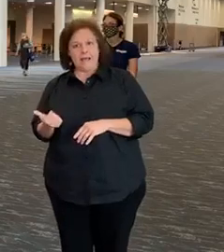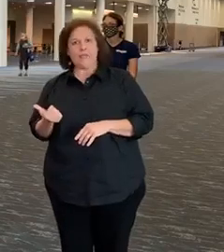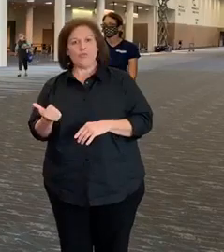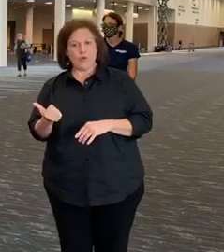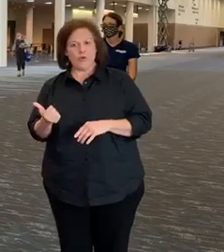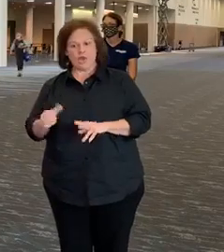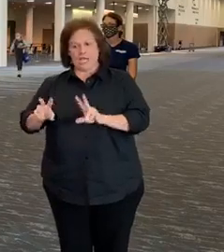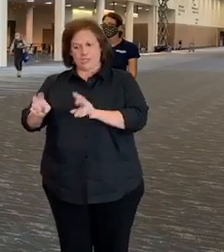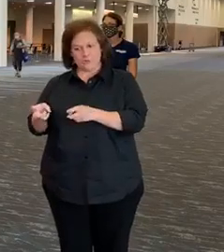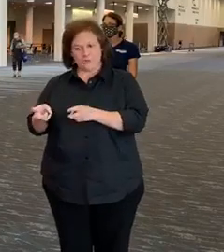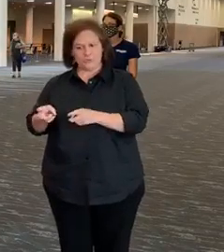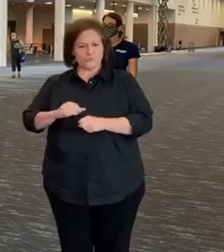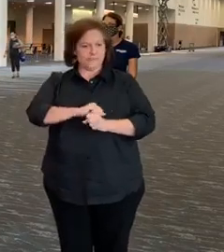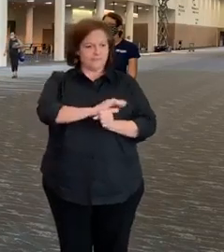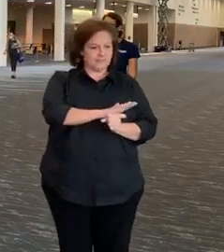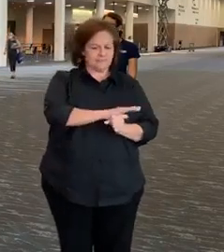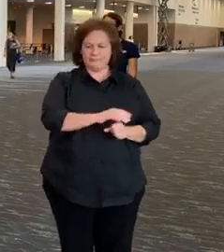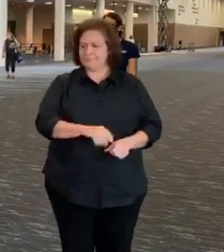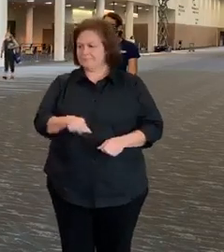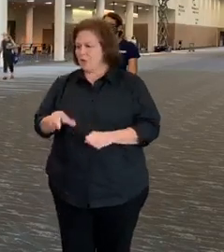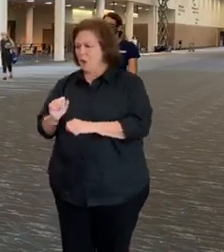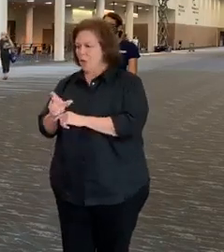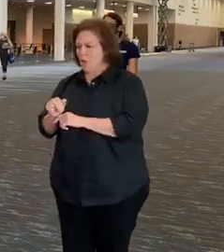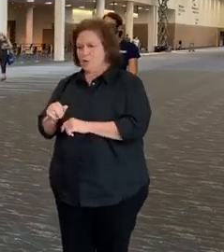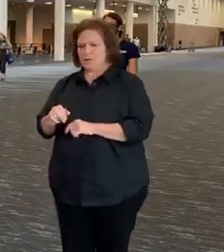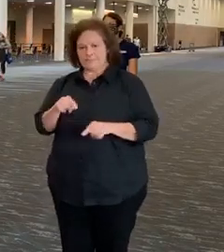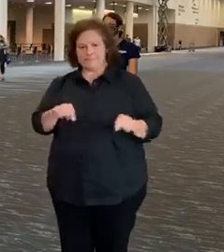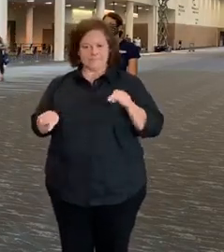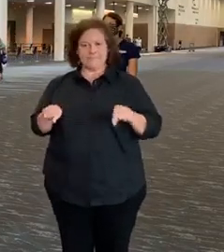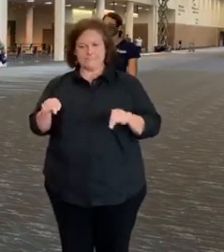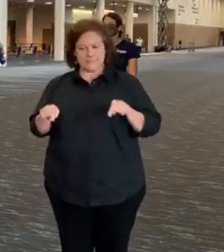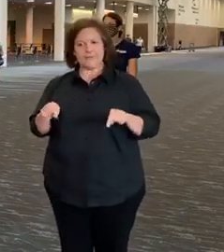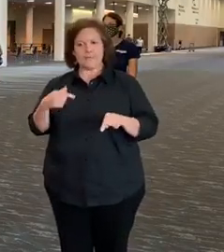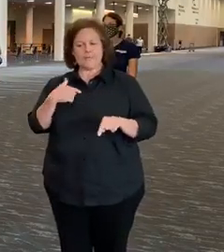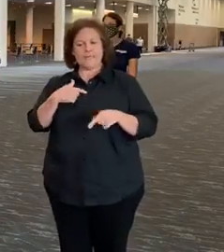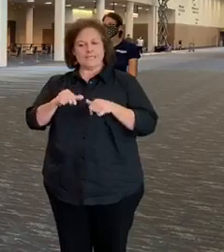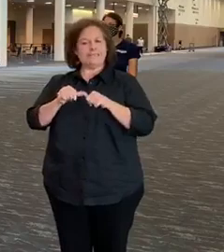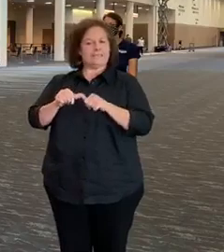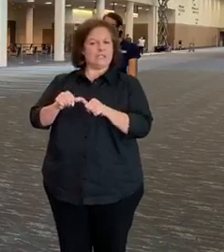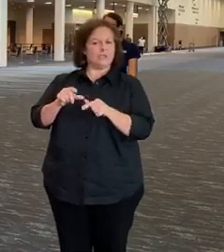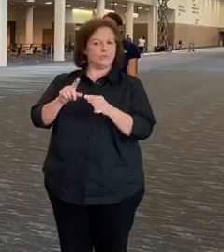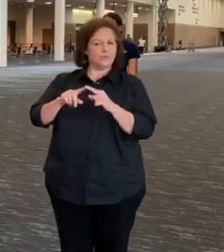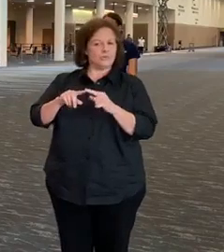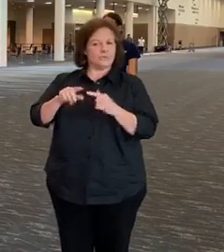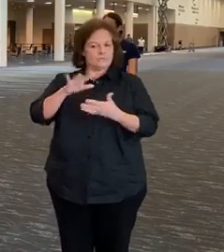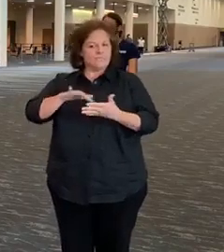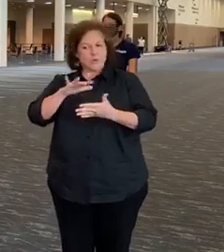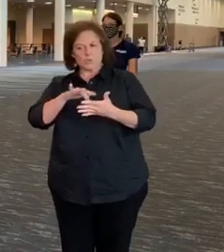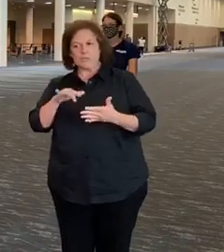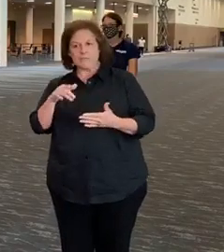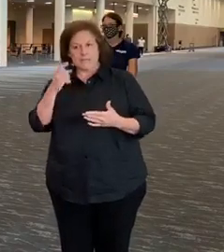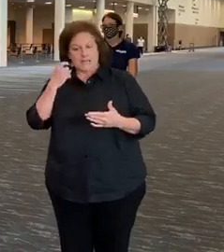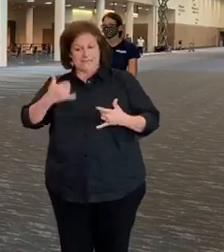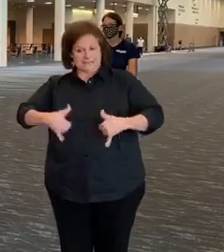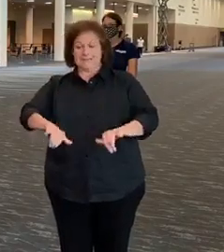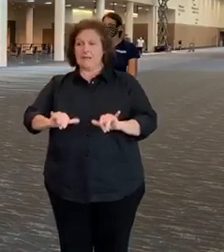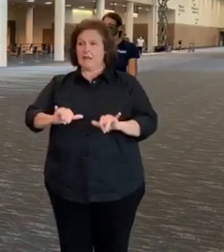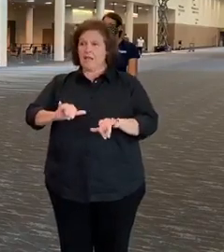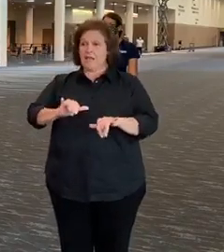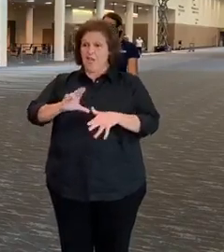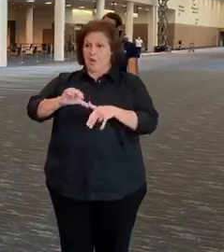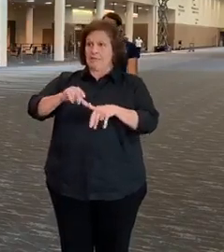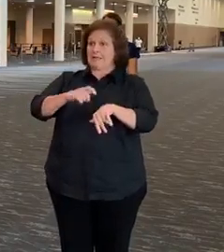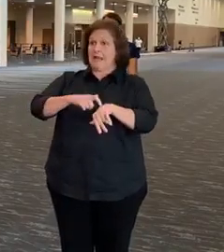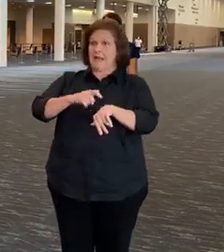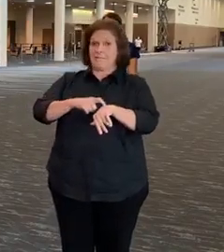Another issue, and one that we'll continue to remain focused on, is the fact that we are in the heightened point of hurricane season.